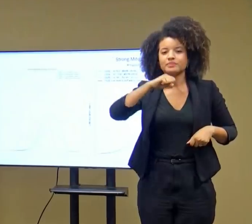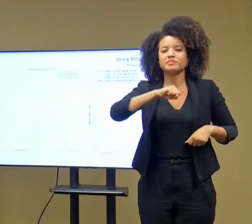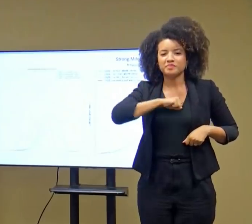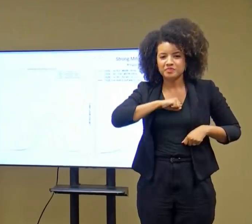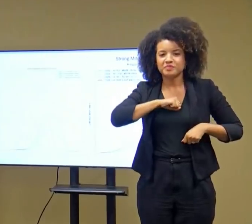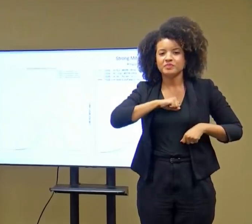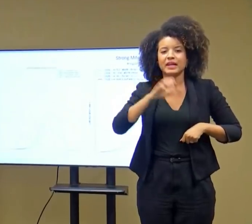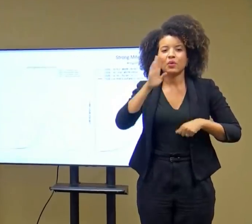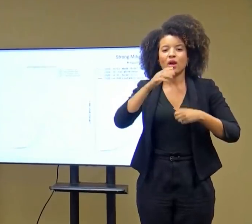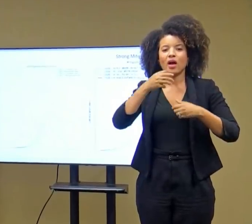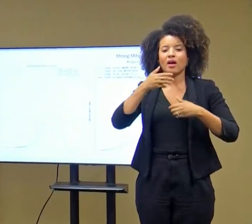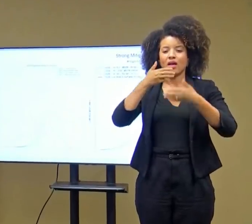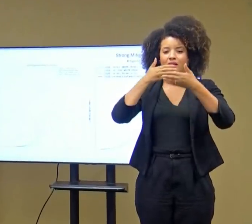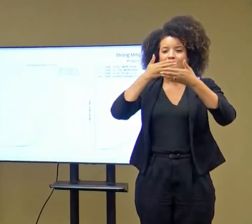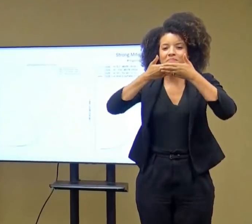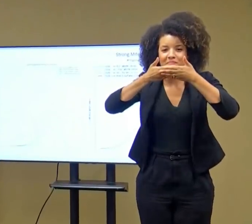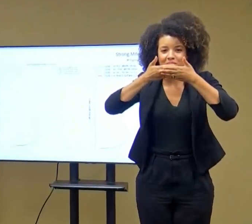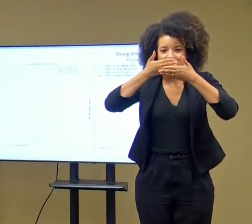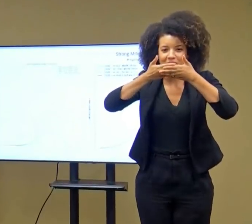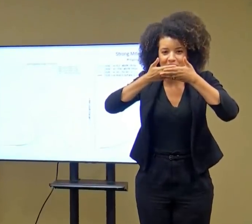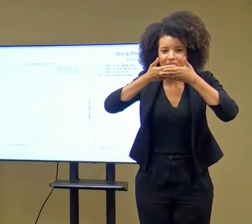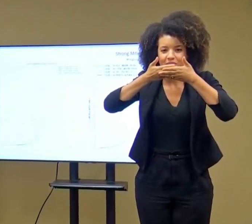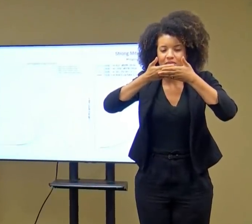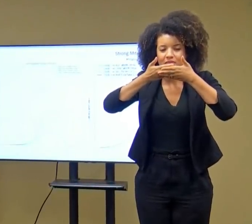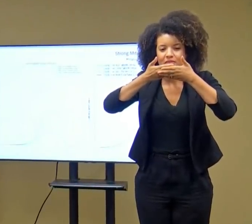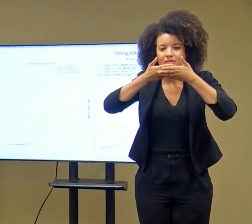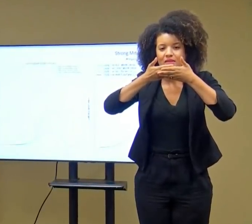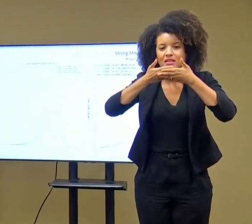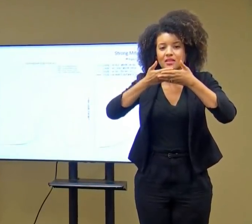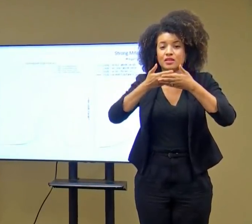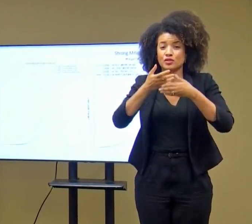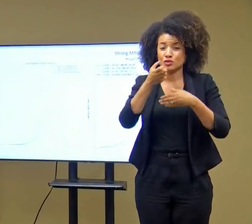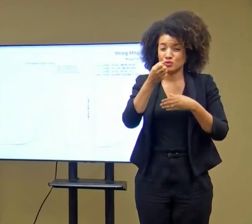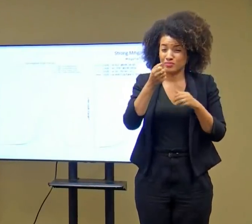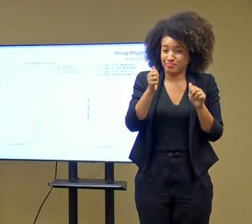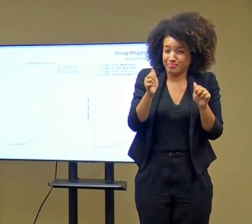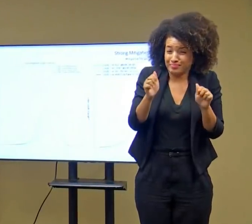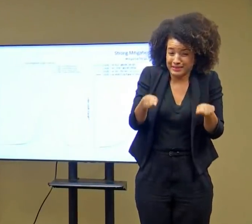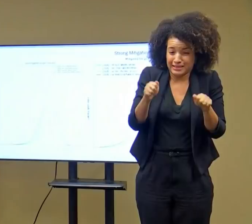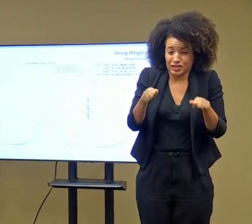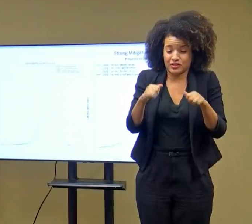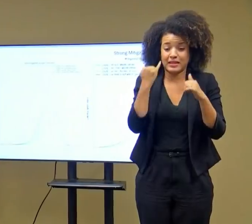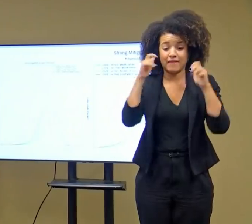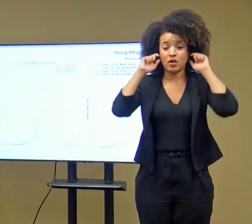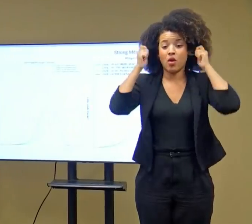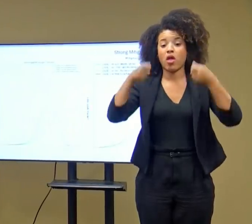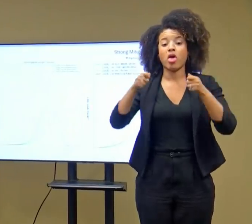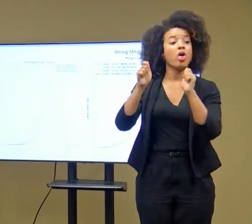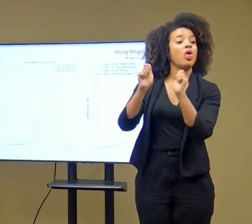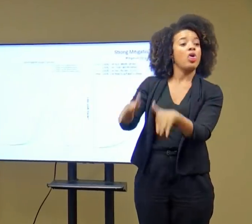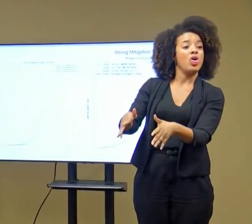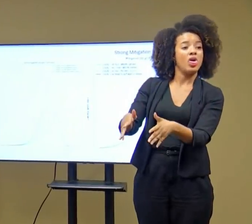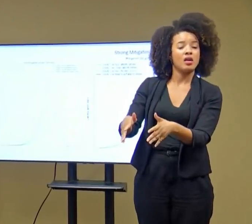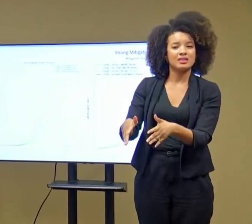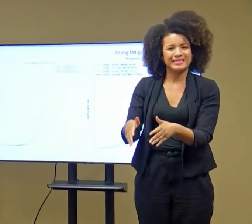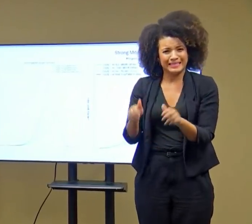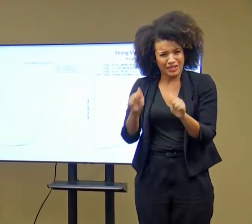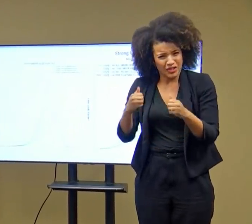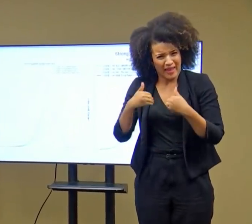coughs or even while they're talking. So it would, potentially have contamination, so people shouldn't touch